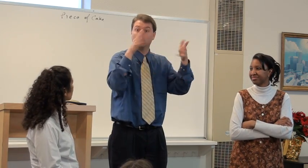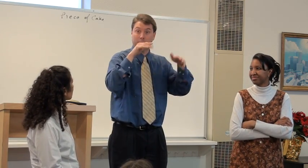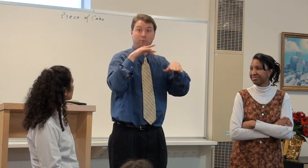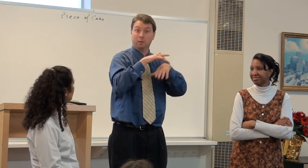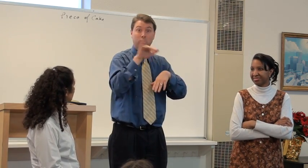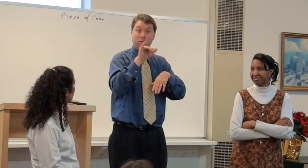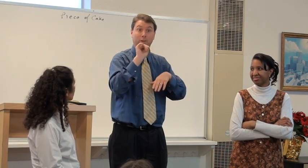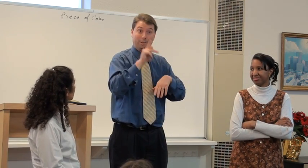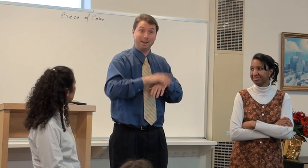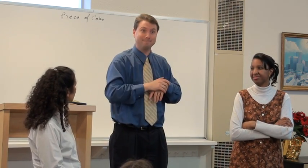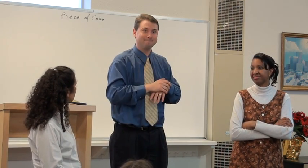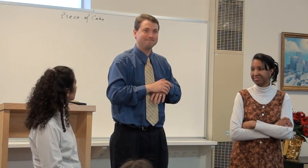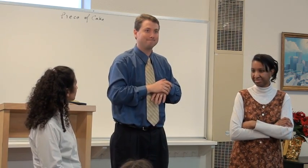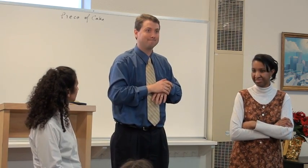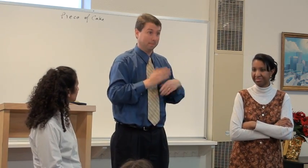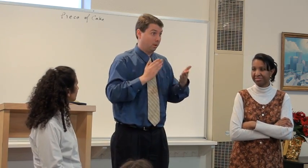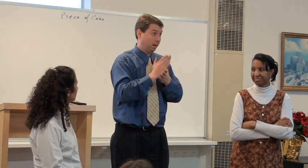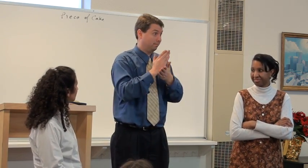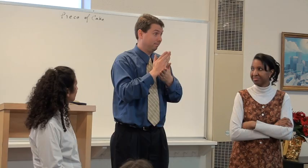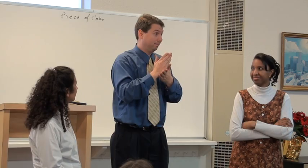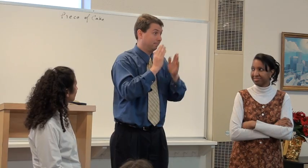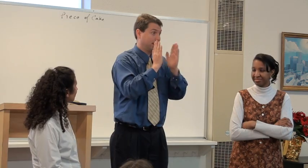we'll finish early, okay? All right?